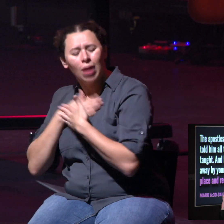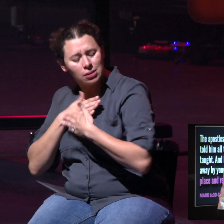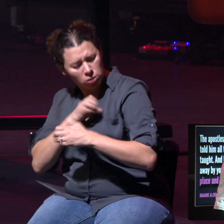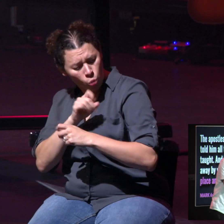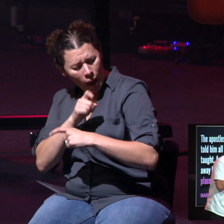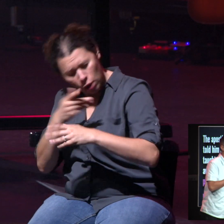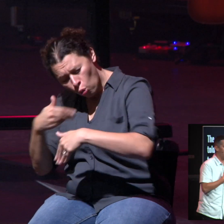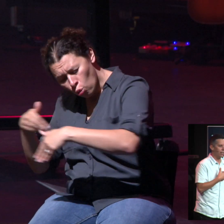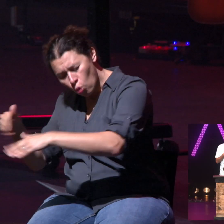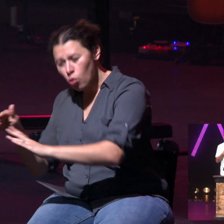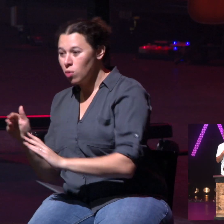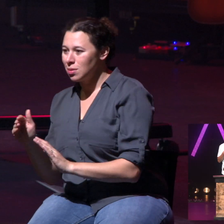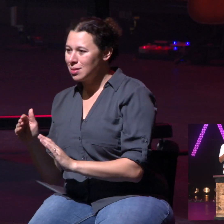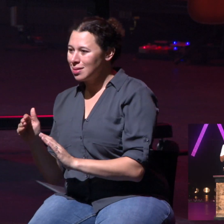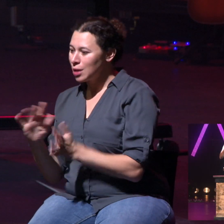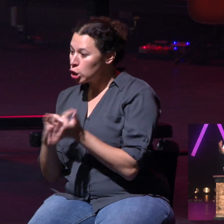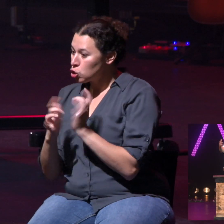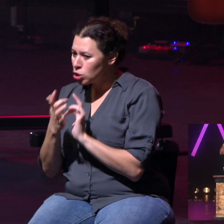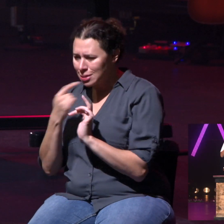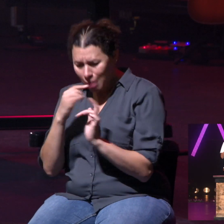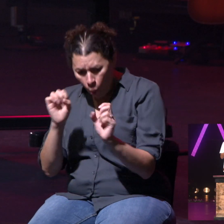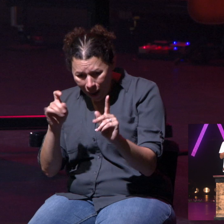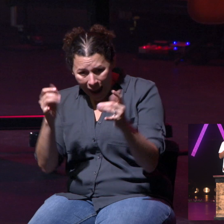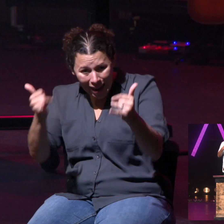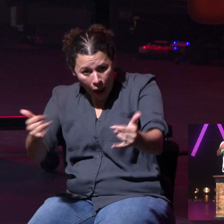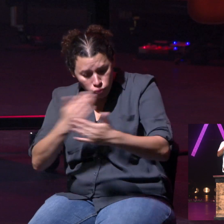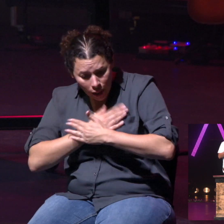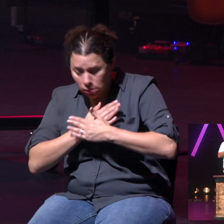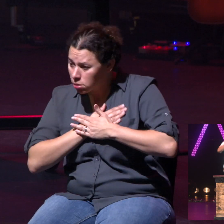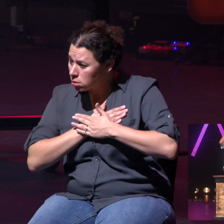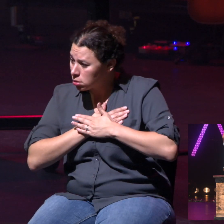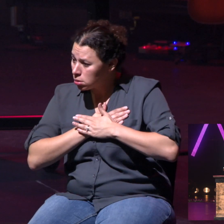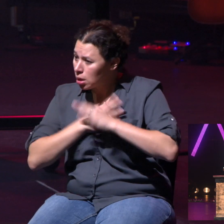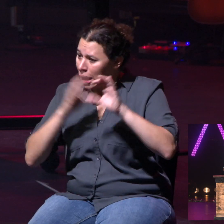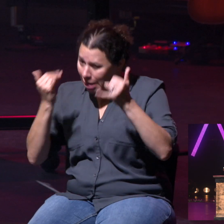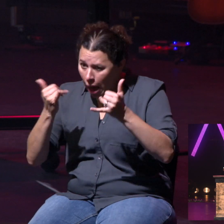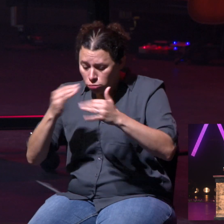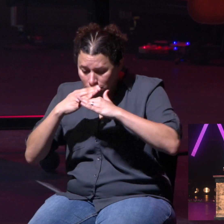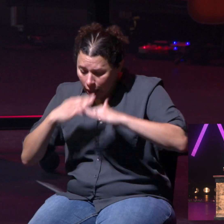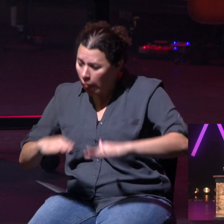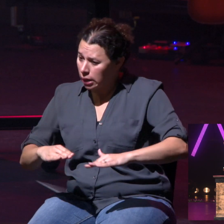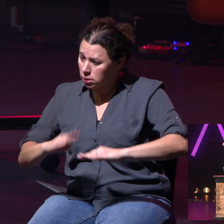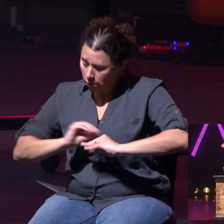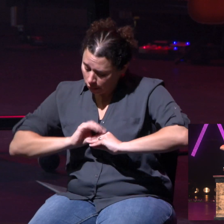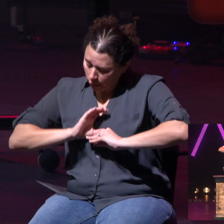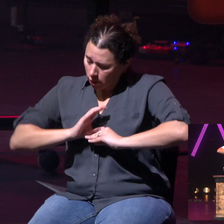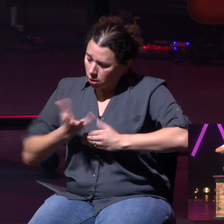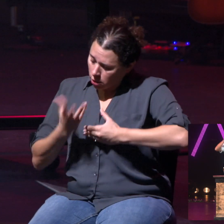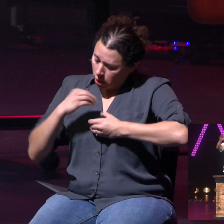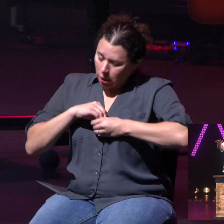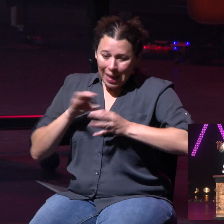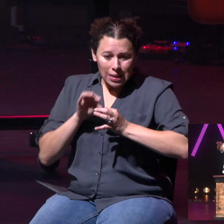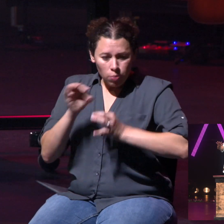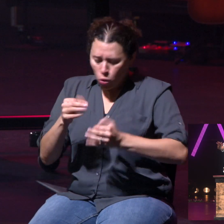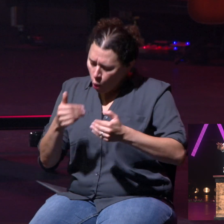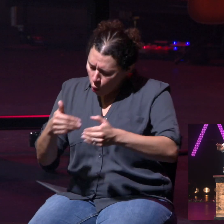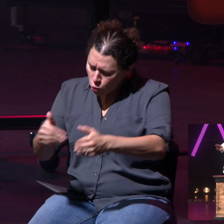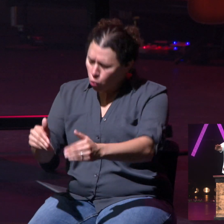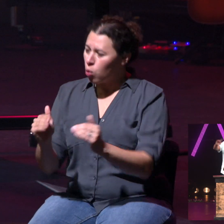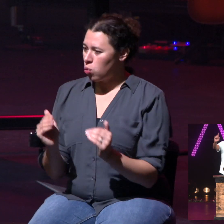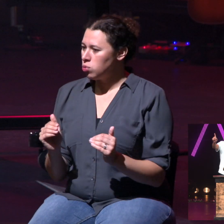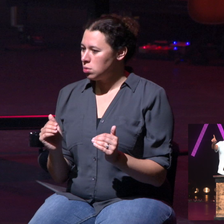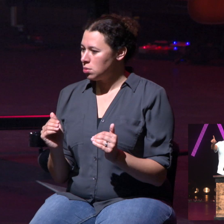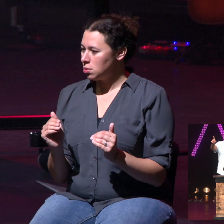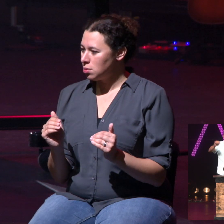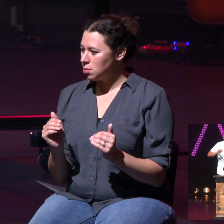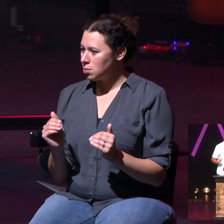see this inward journey that he's calling him into? This moment of silence and solitude to be filled with the Holy Spirit. That's what he's calling him into right now.